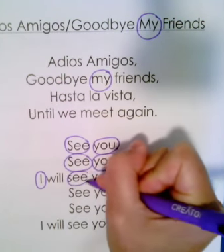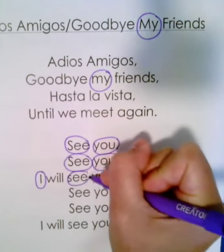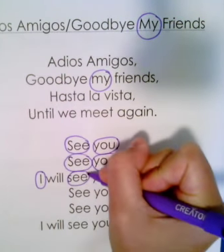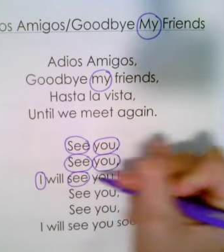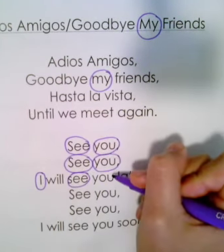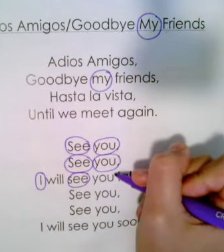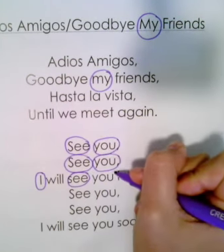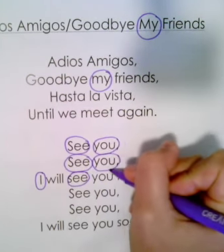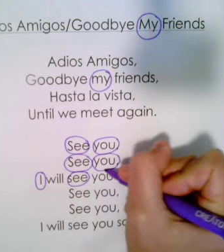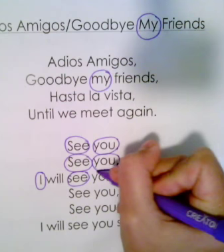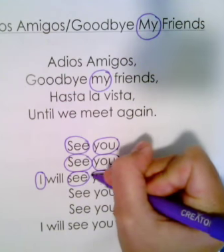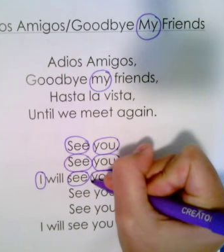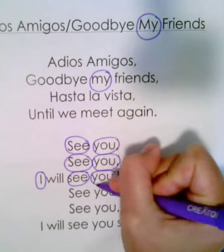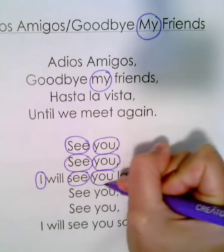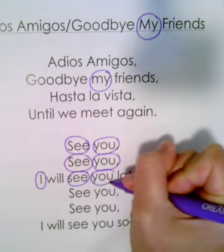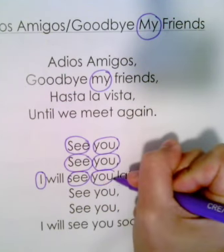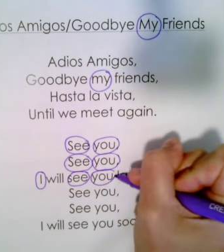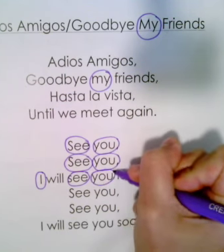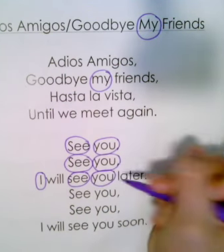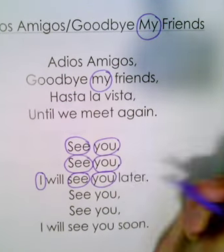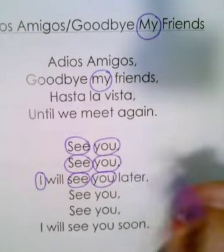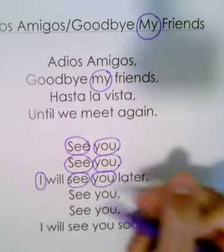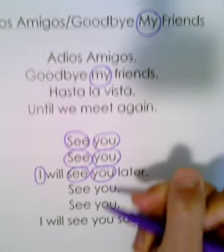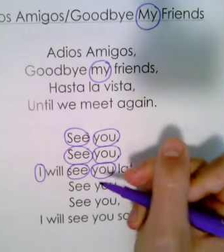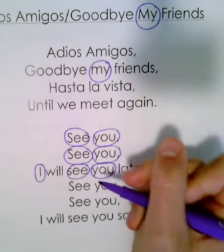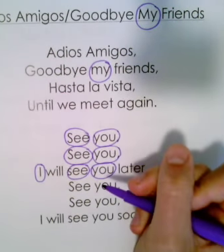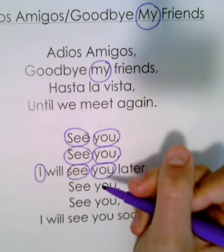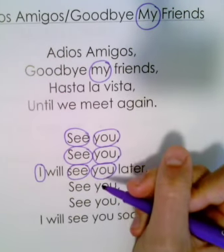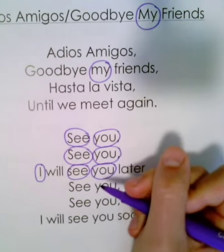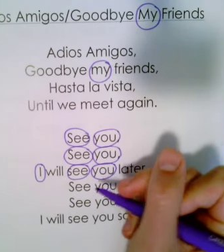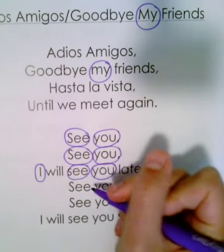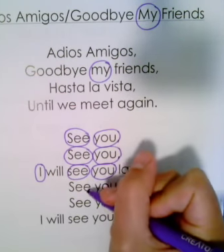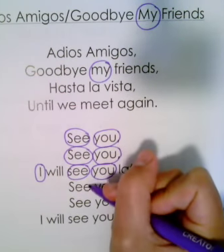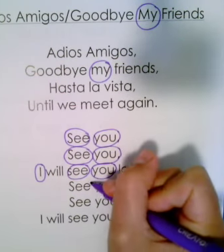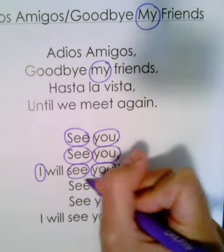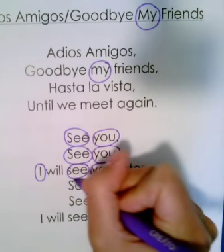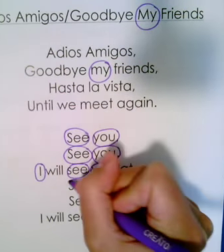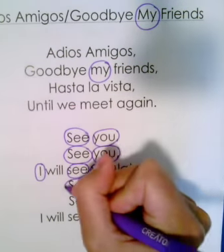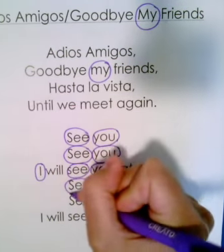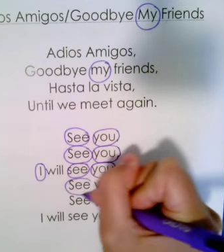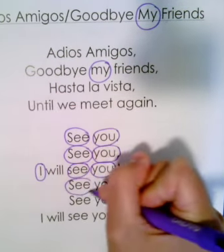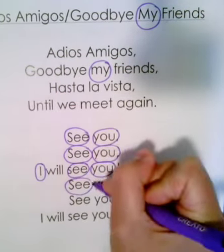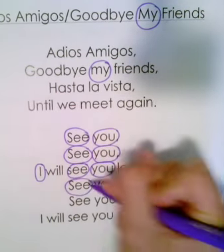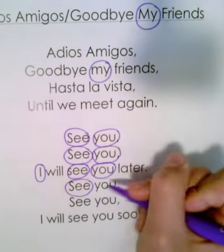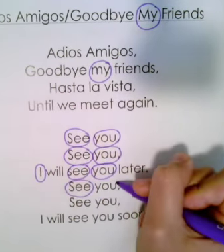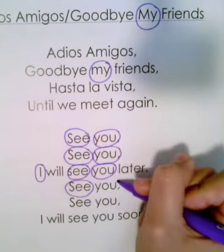see you. I wonder if you know even more words than the ones I'm